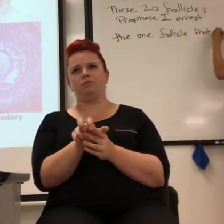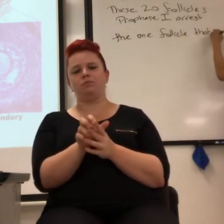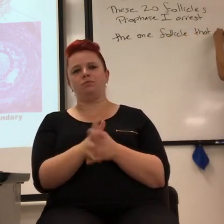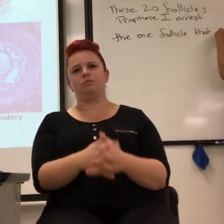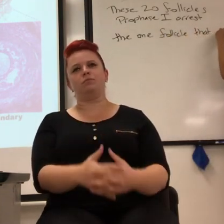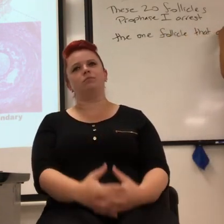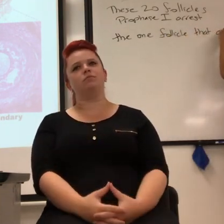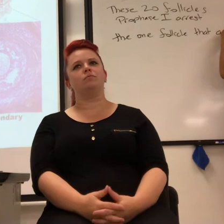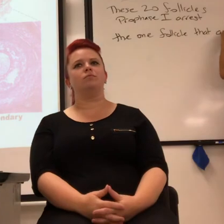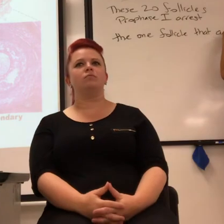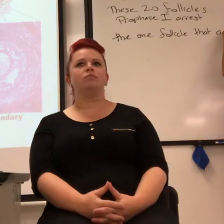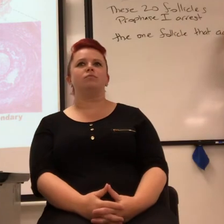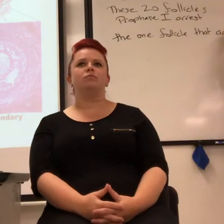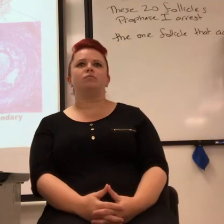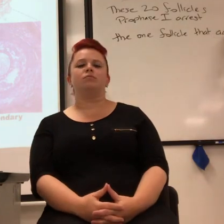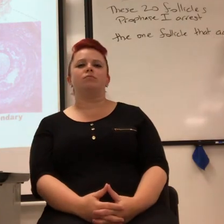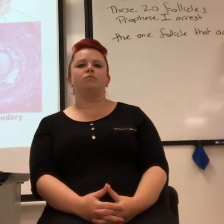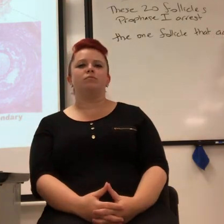that